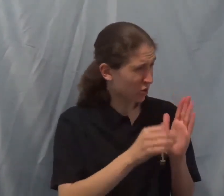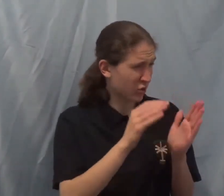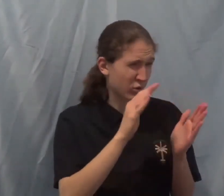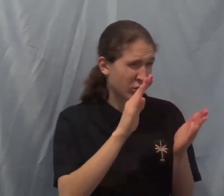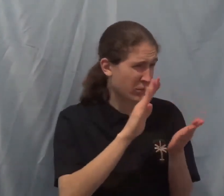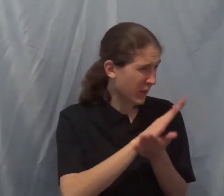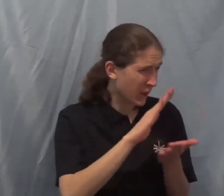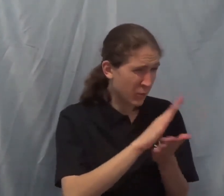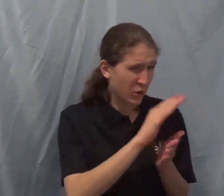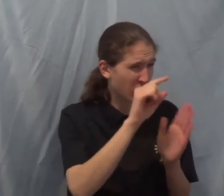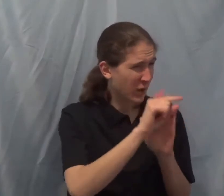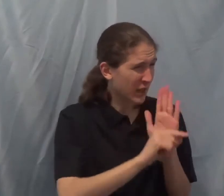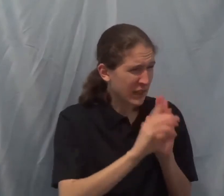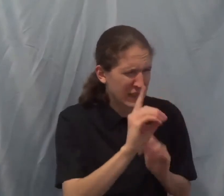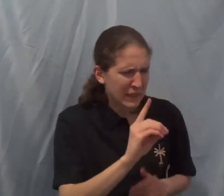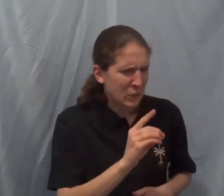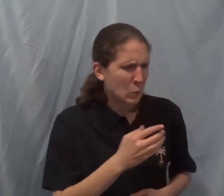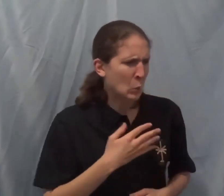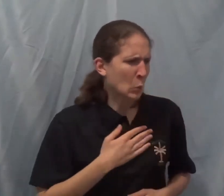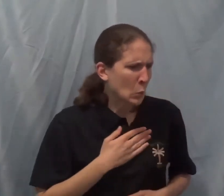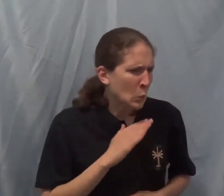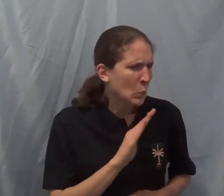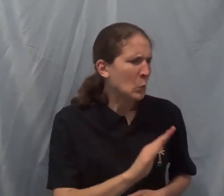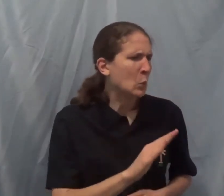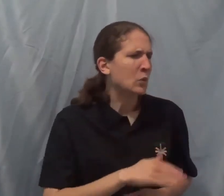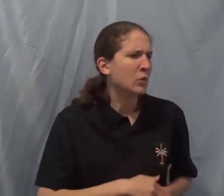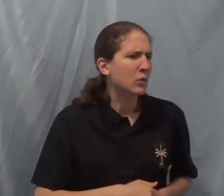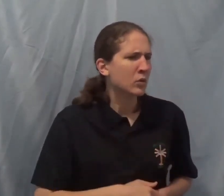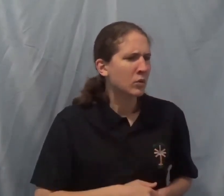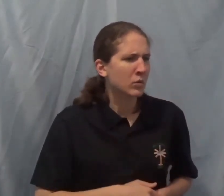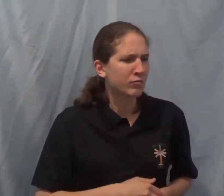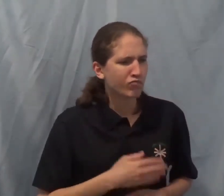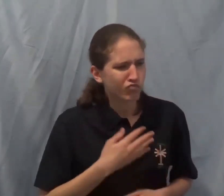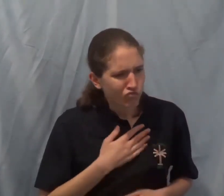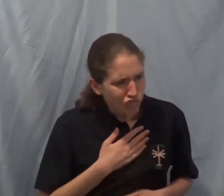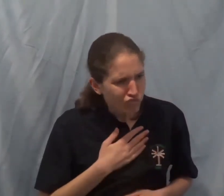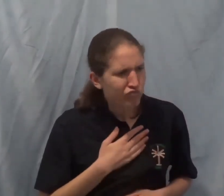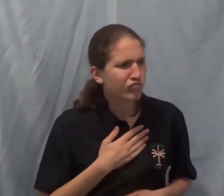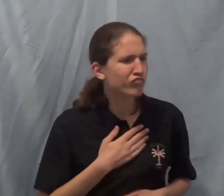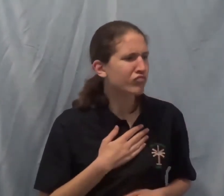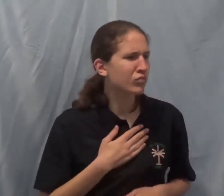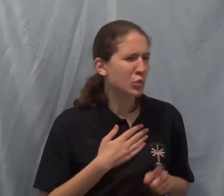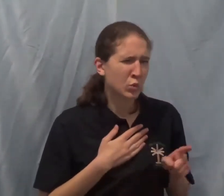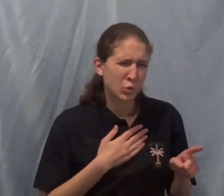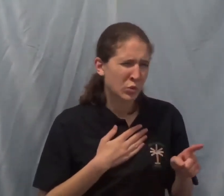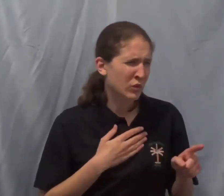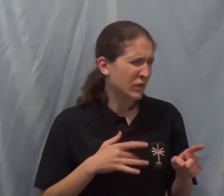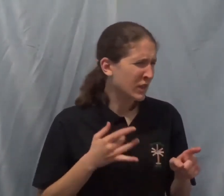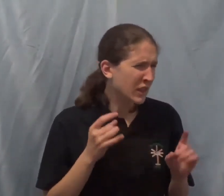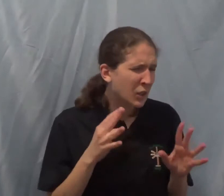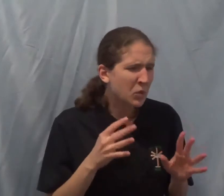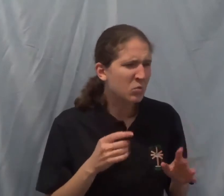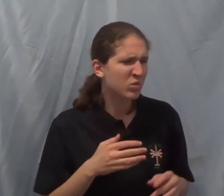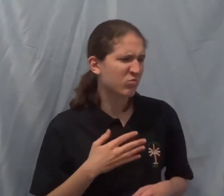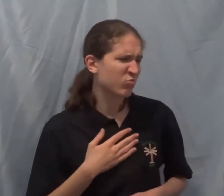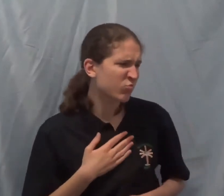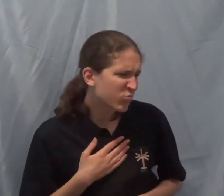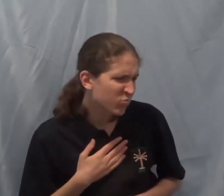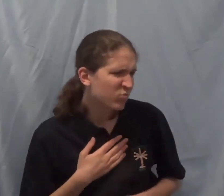I feel bad because you got a D on your term paper. I feel bad because you feel bad. And your grade point and average may be